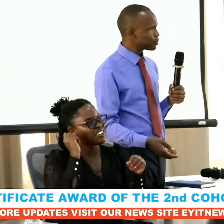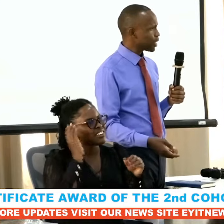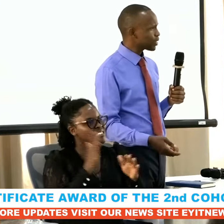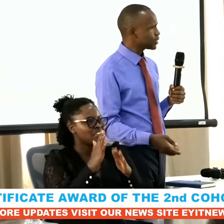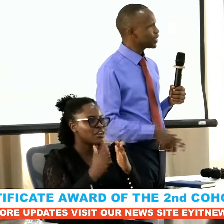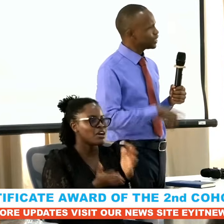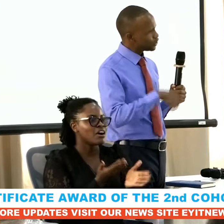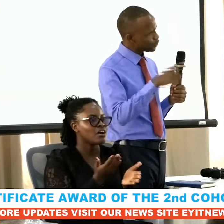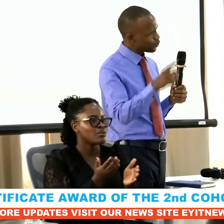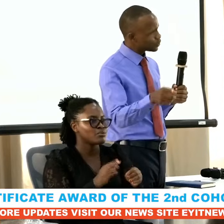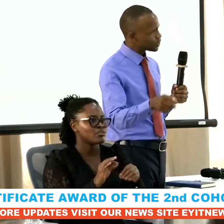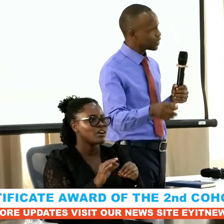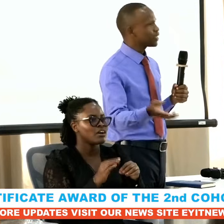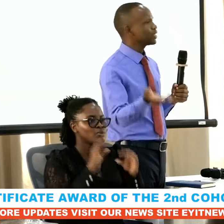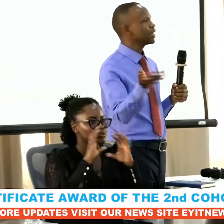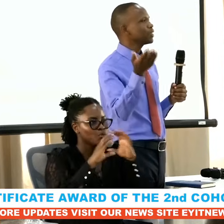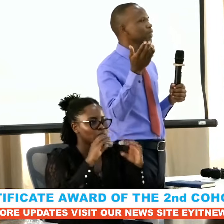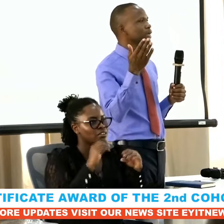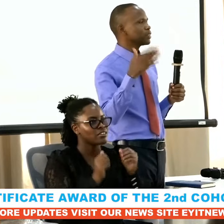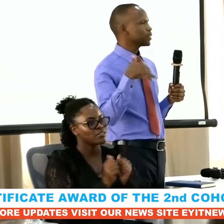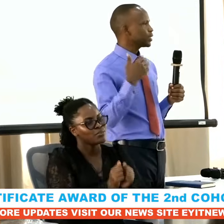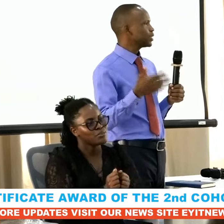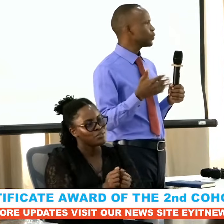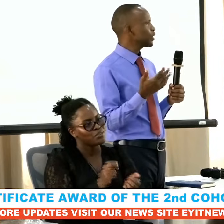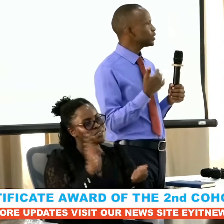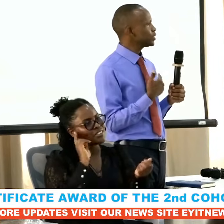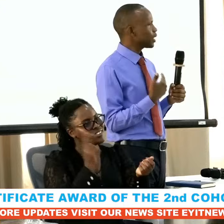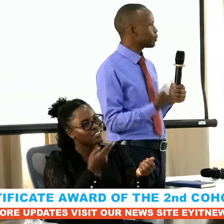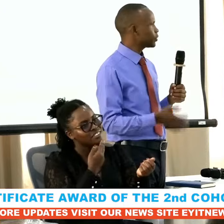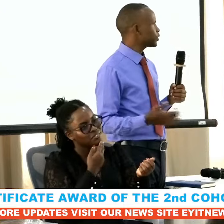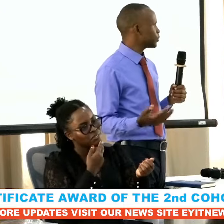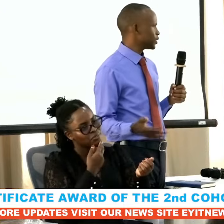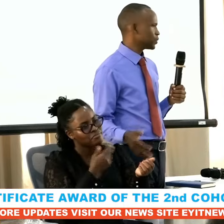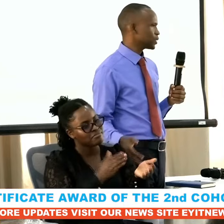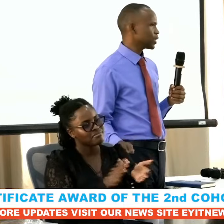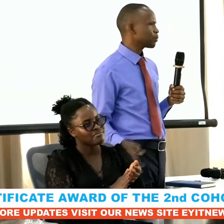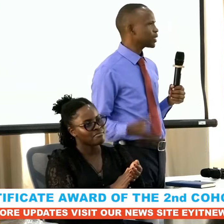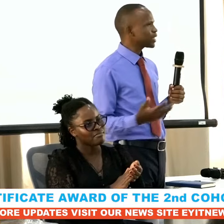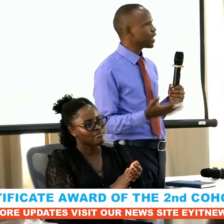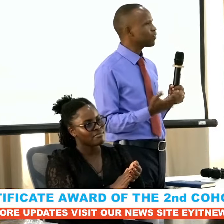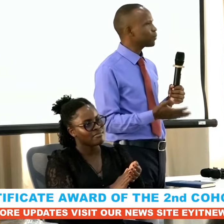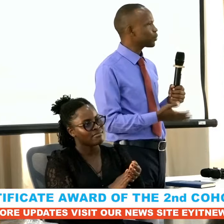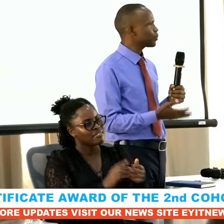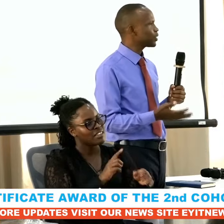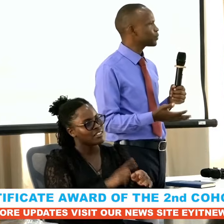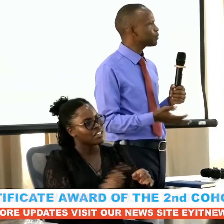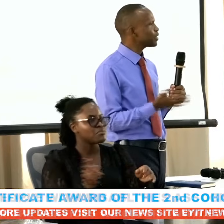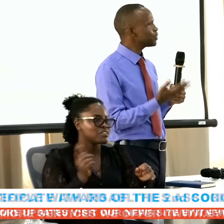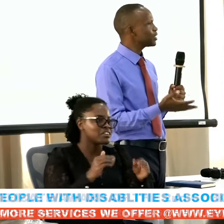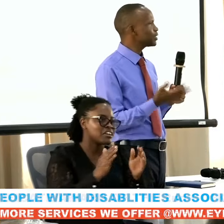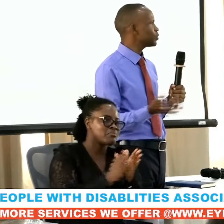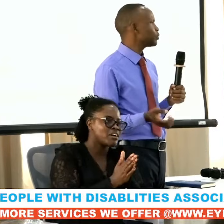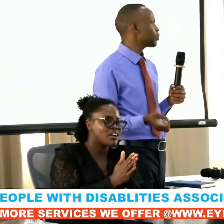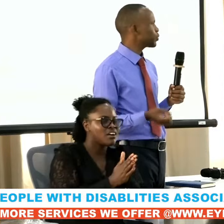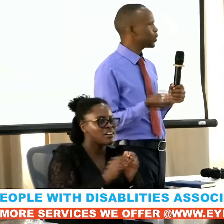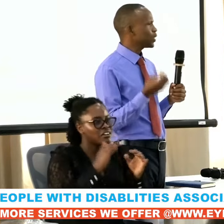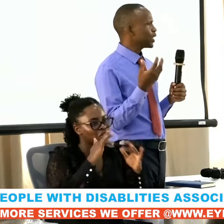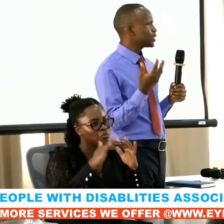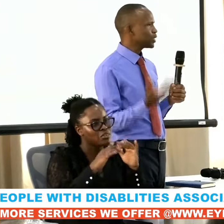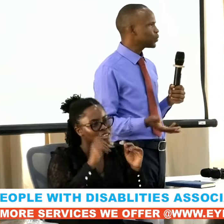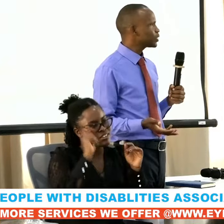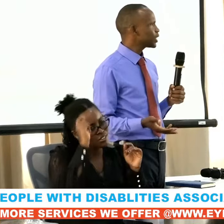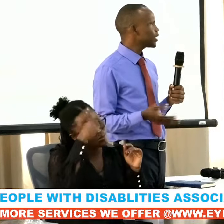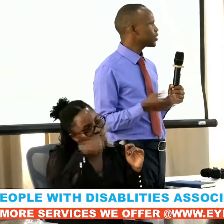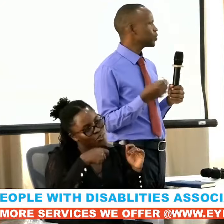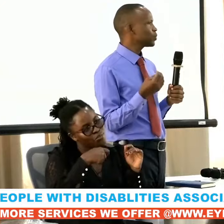comes back. Then she goes. Then it's until when she approached me, she was like, but I have a problem. Maybe these people,